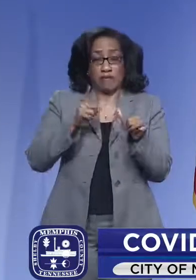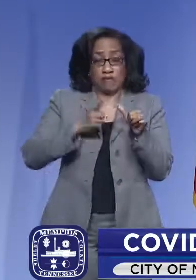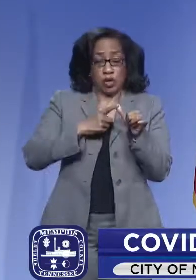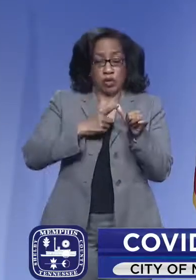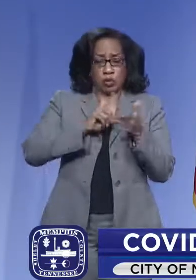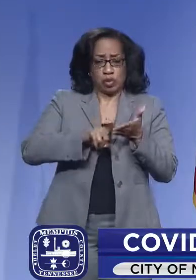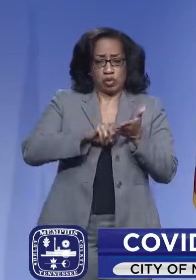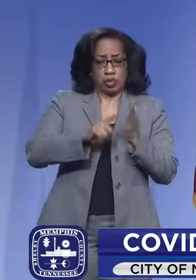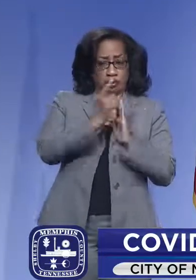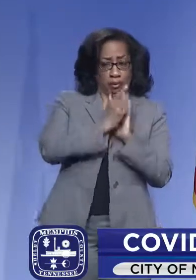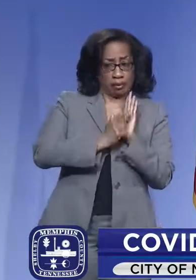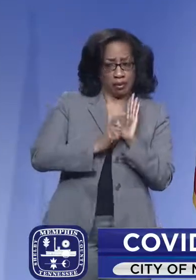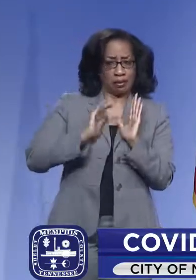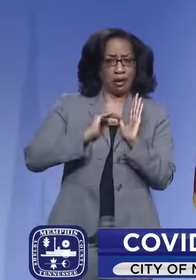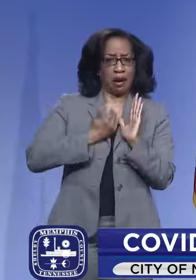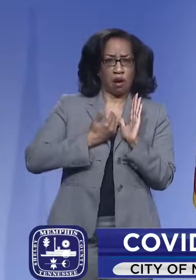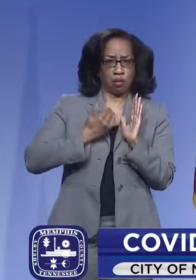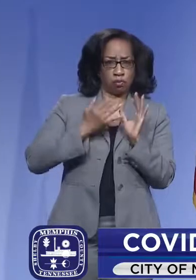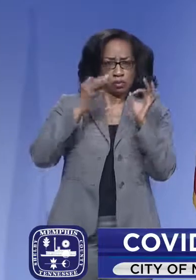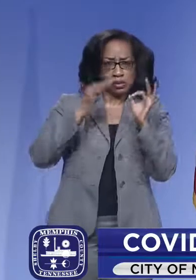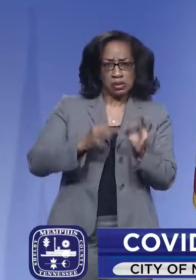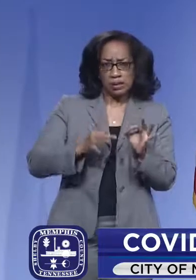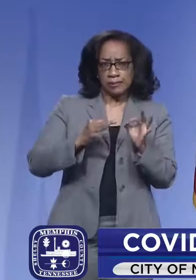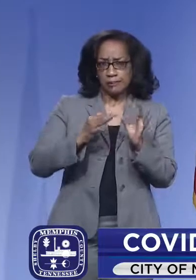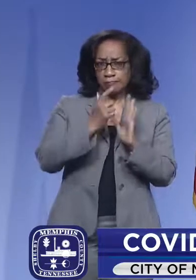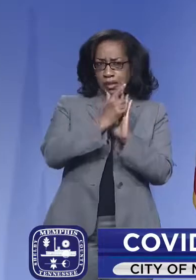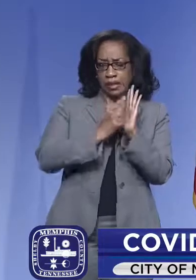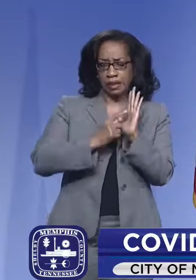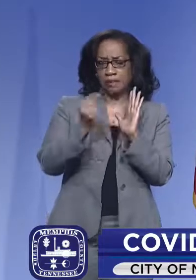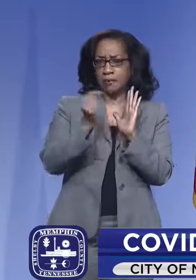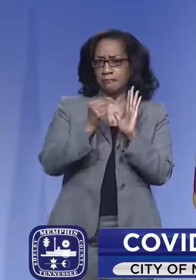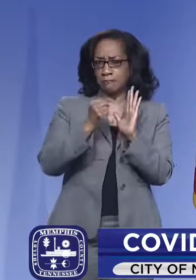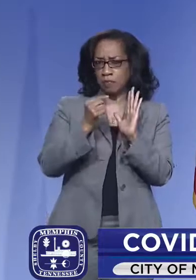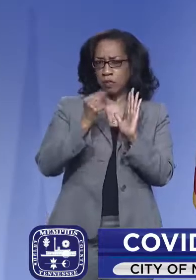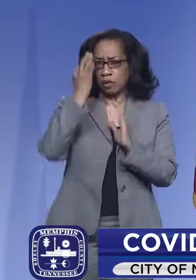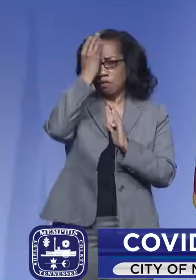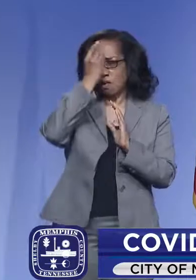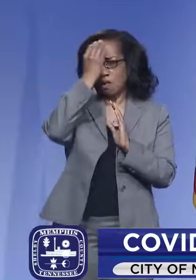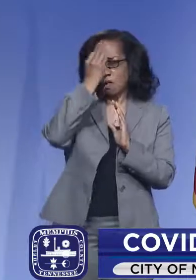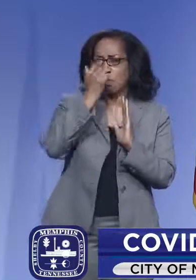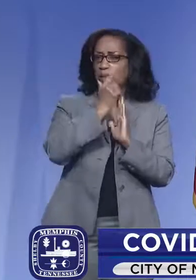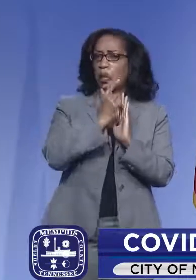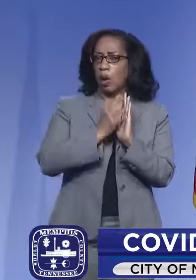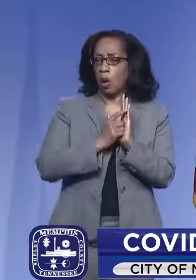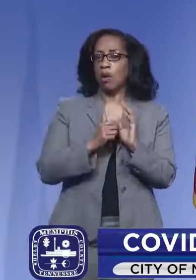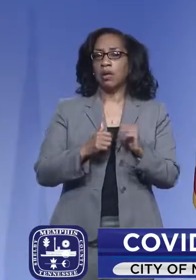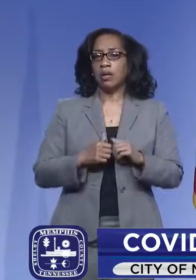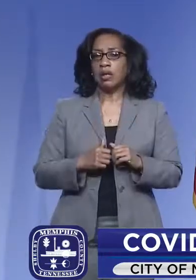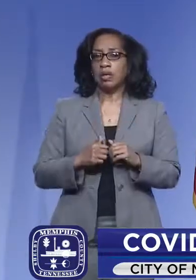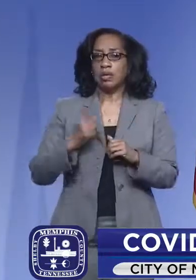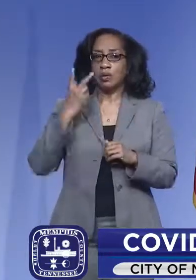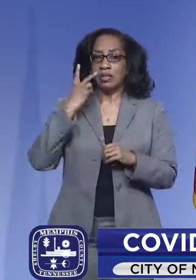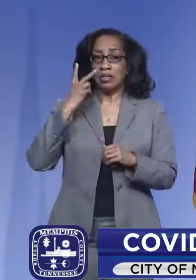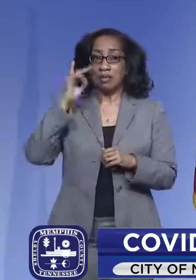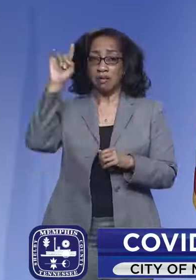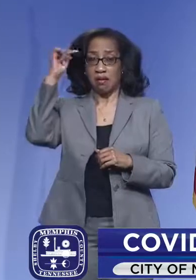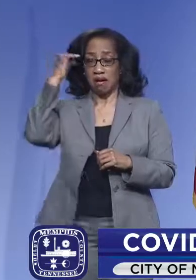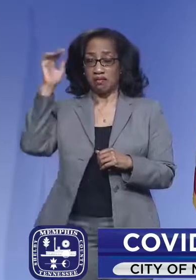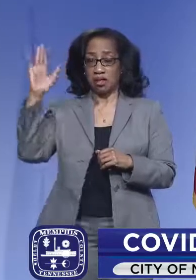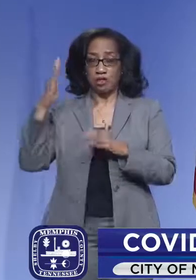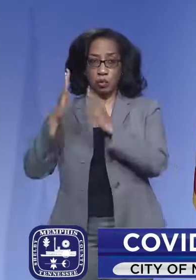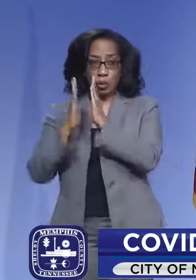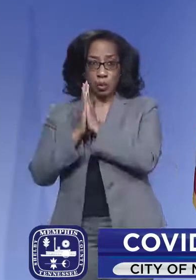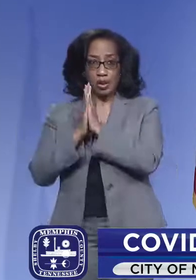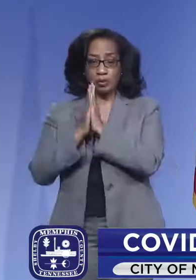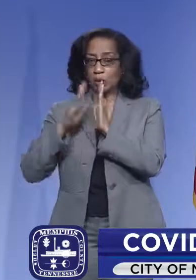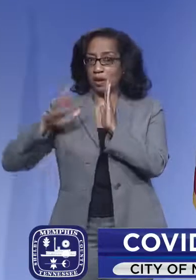ordinance still has standing with respect to what the health order is and the request from the governor. So I'm not talking